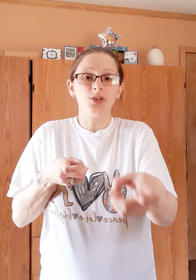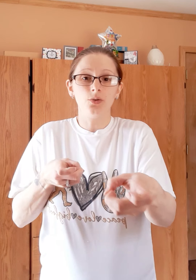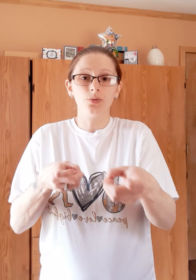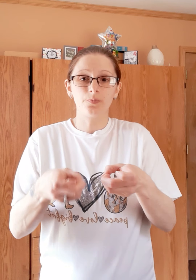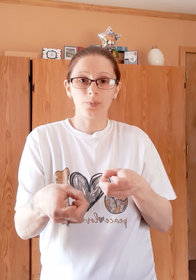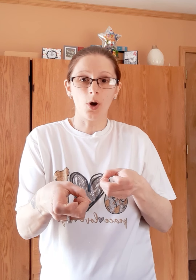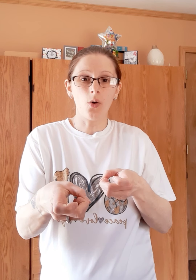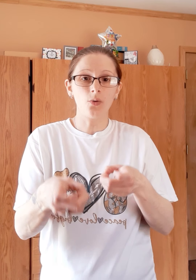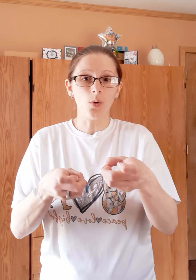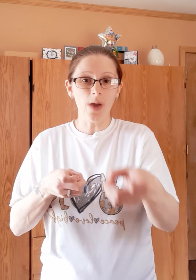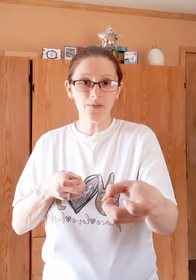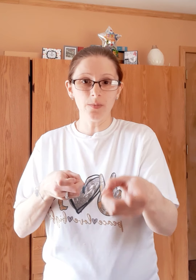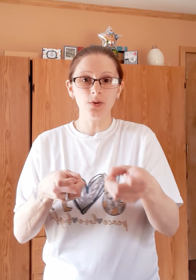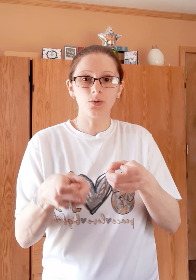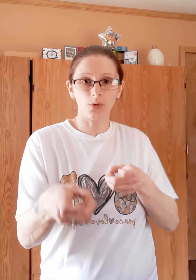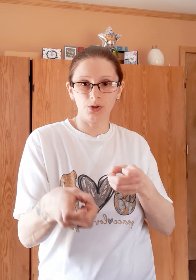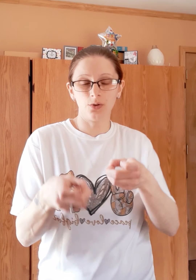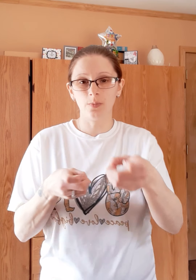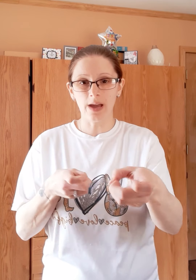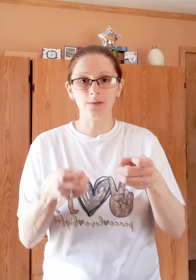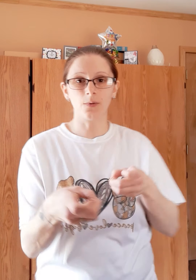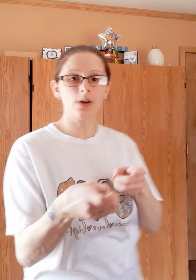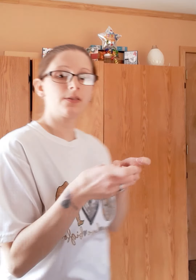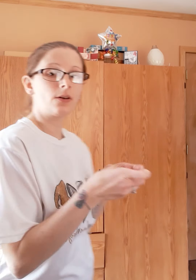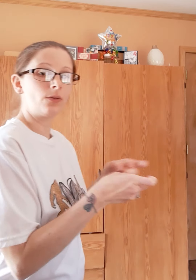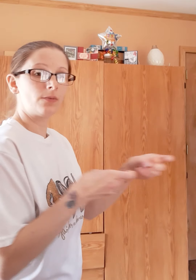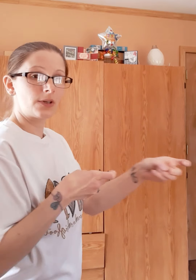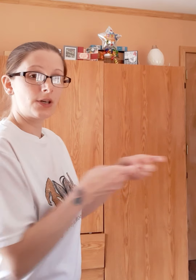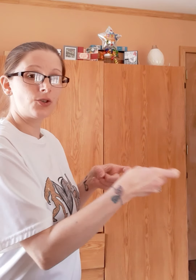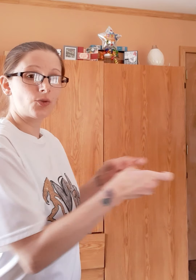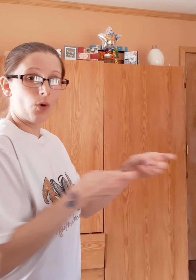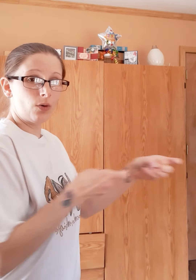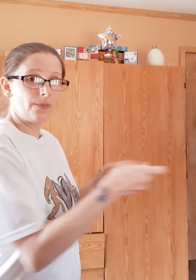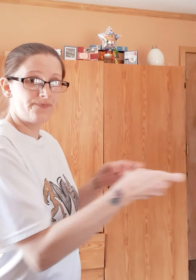you go away from you, towards you, back and forth. So control,